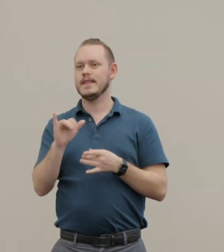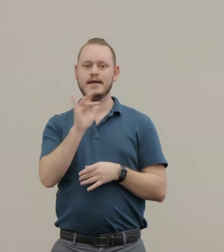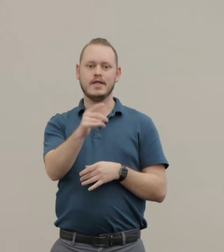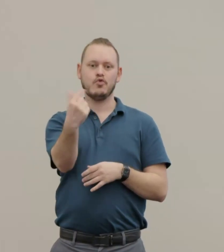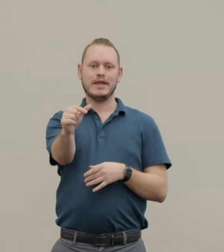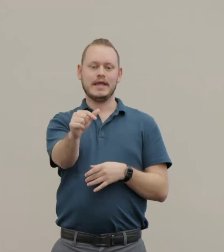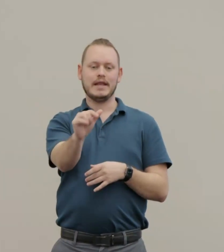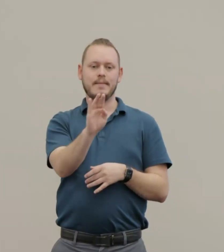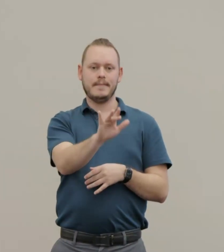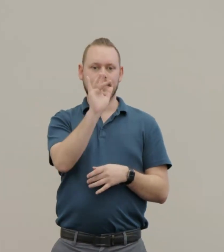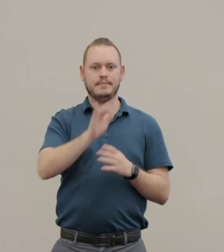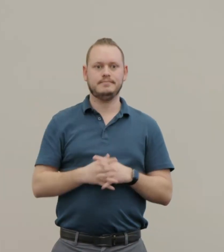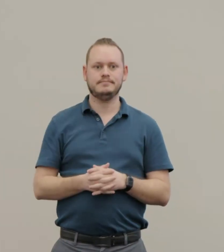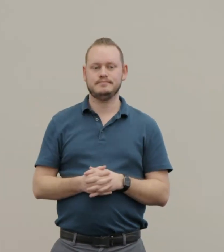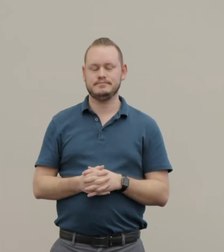the green button.